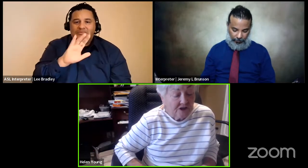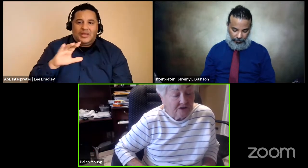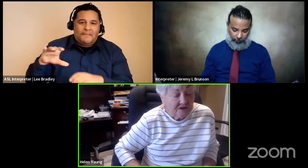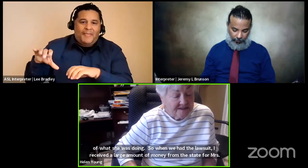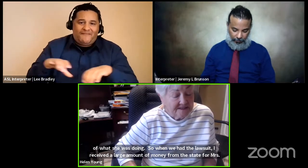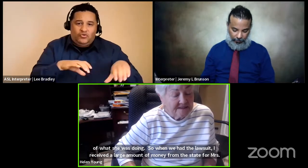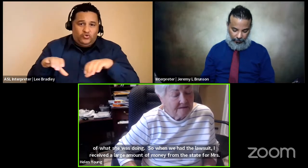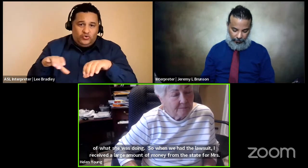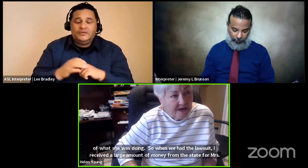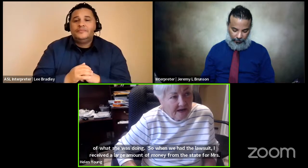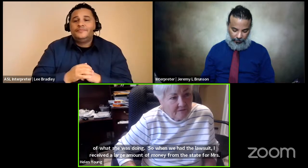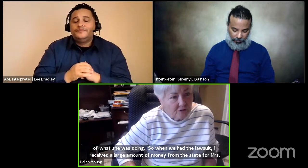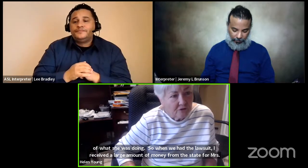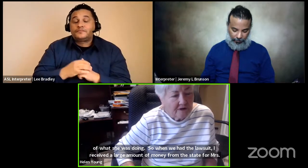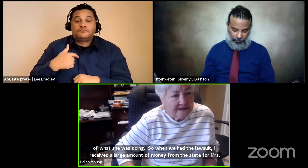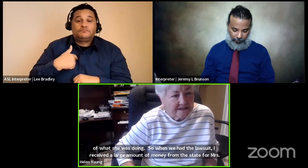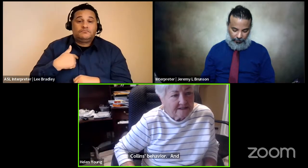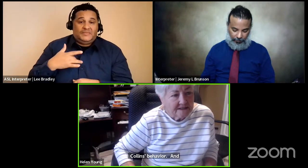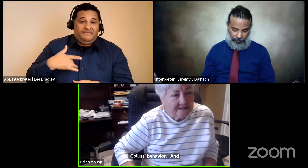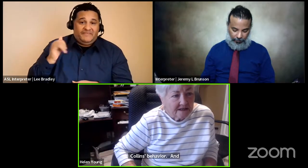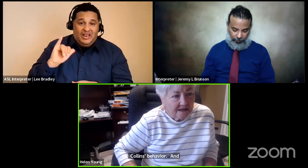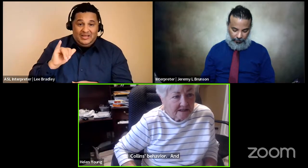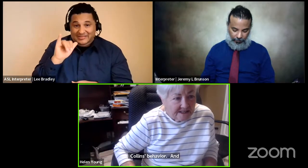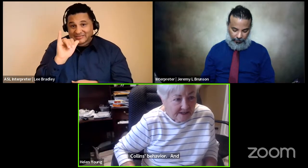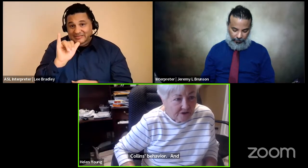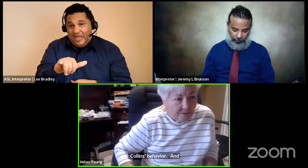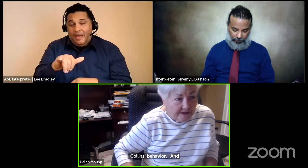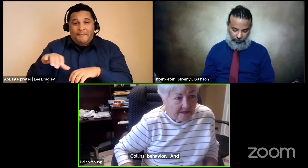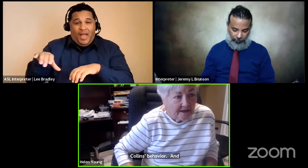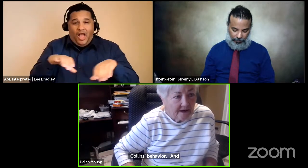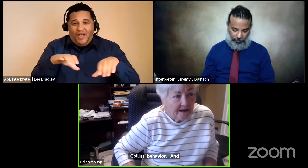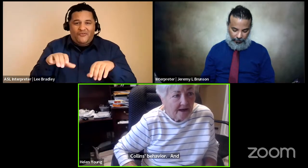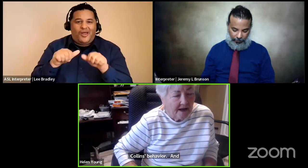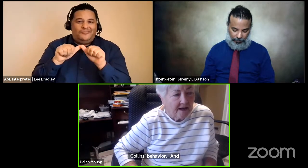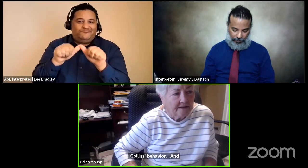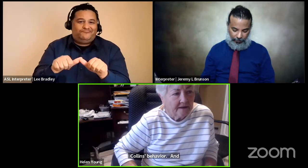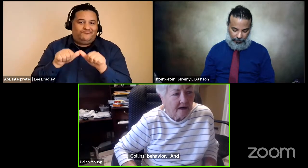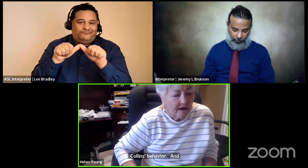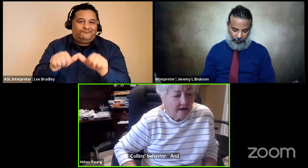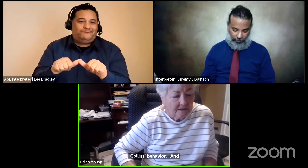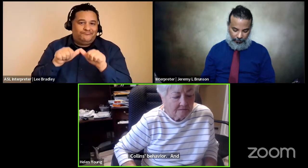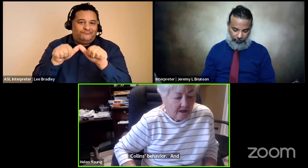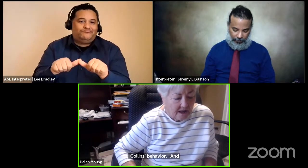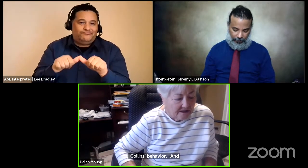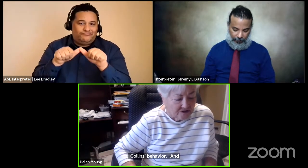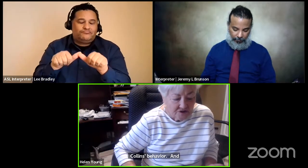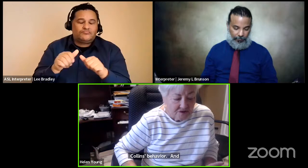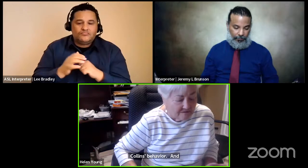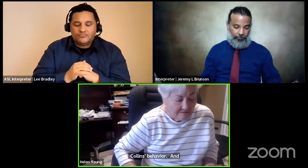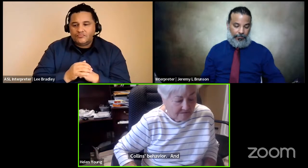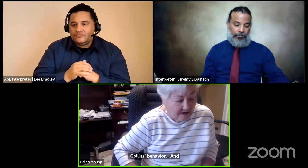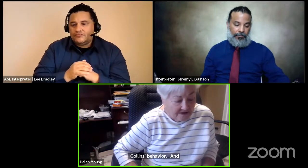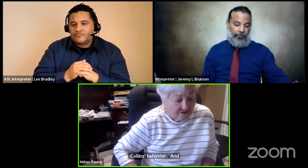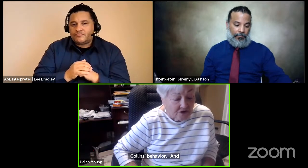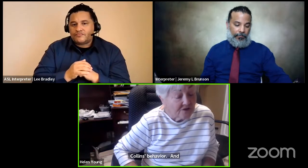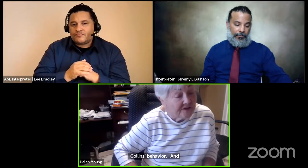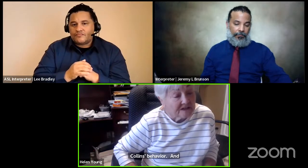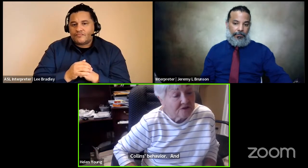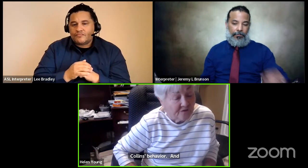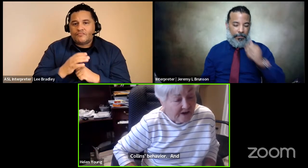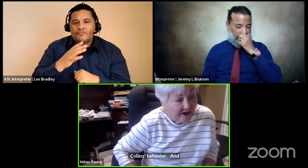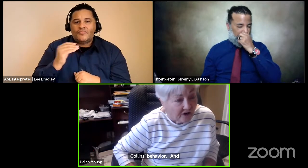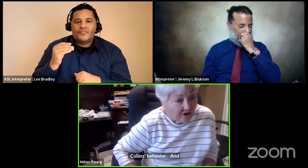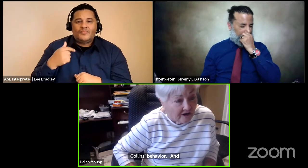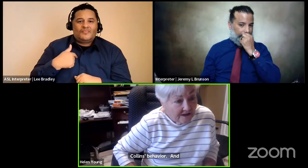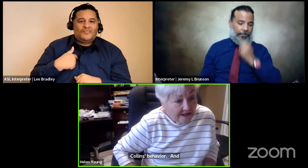like this behavior is continuing, and I just don't think